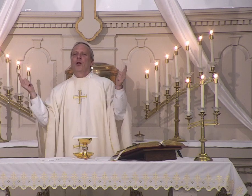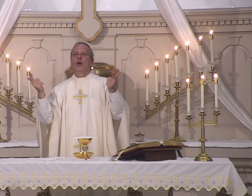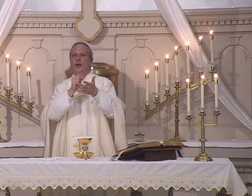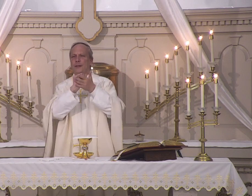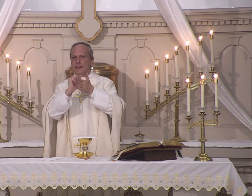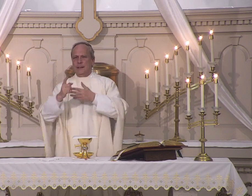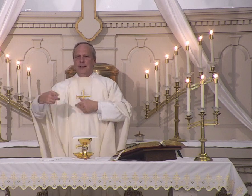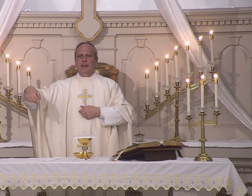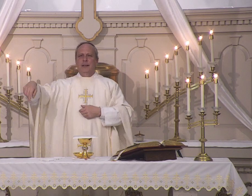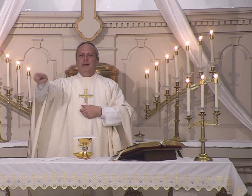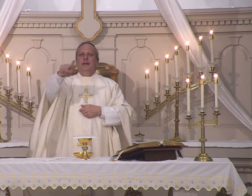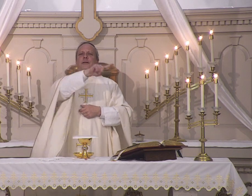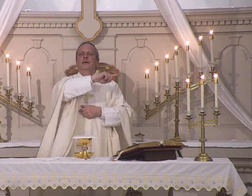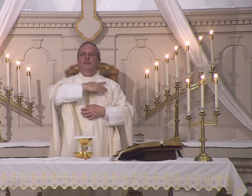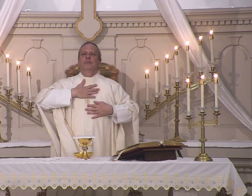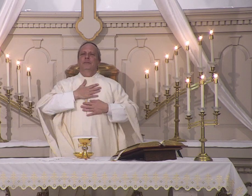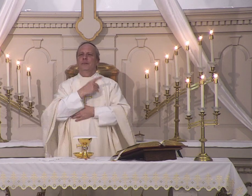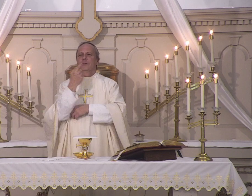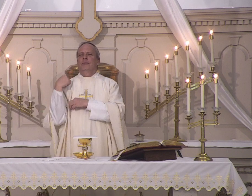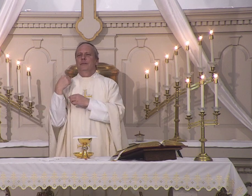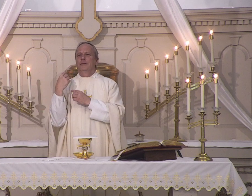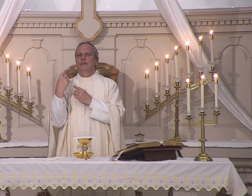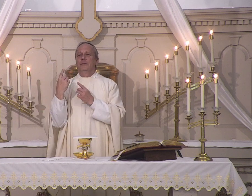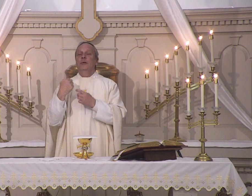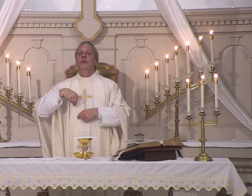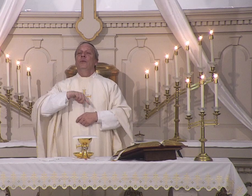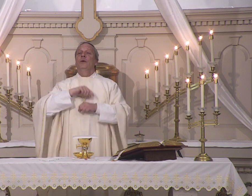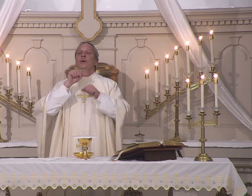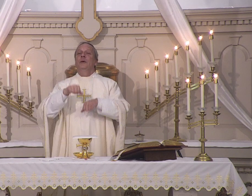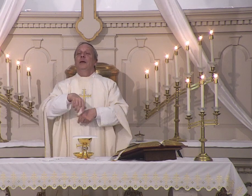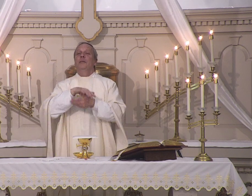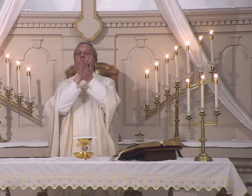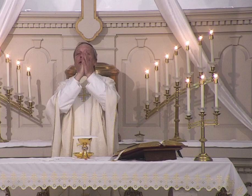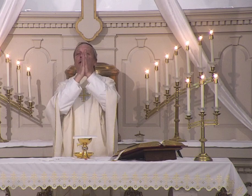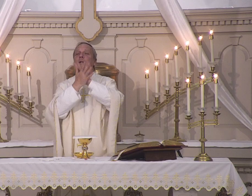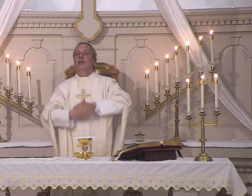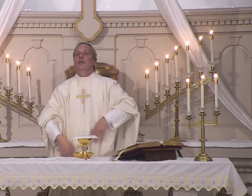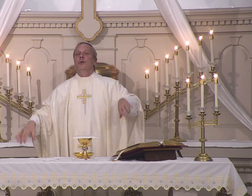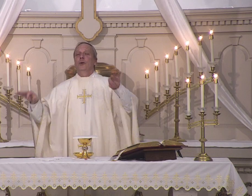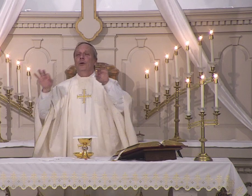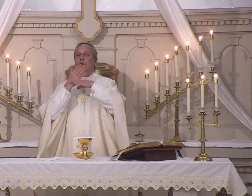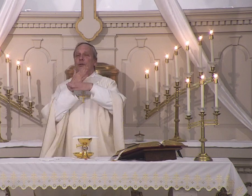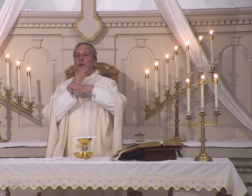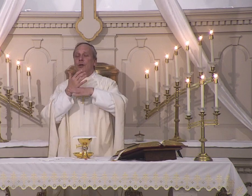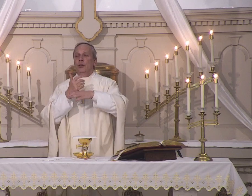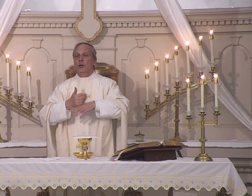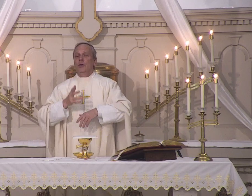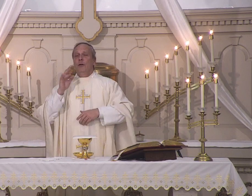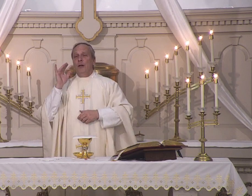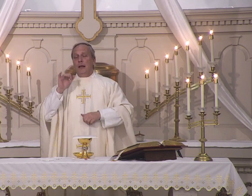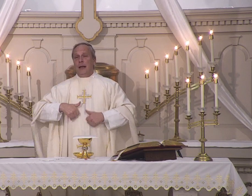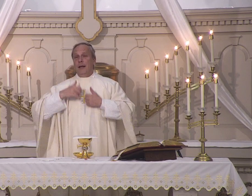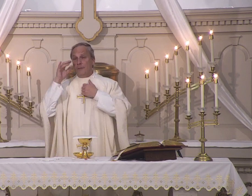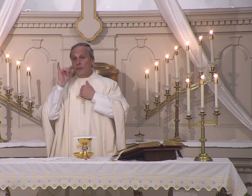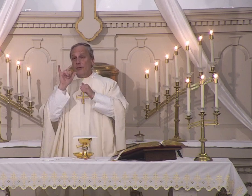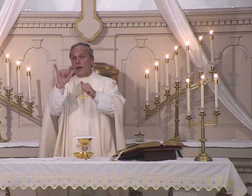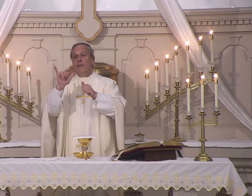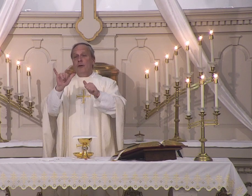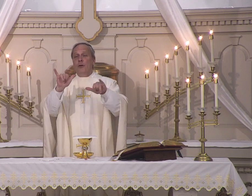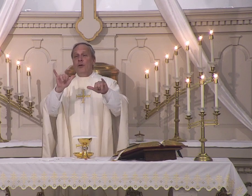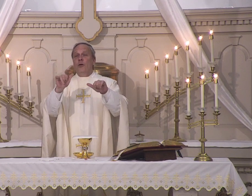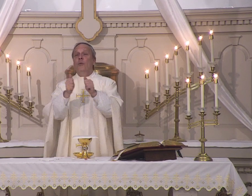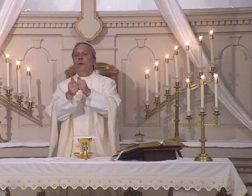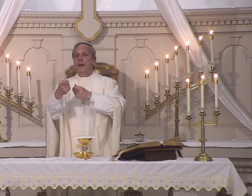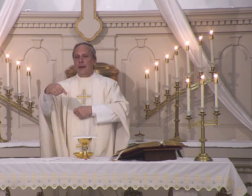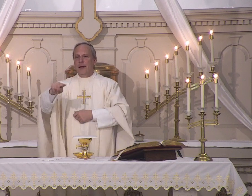apostles, and all the saints who have pleased you throughout the ages, we may merit to be co-heirs to eternal